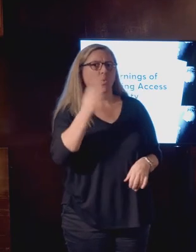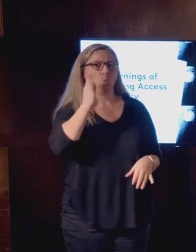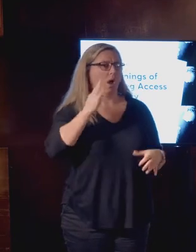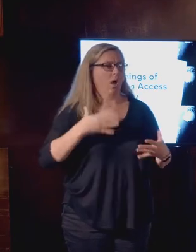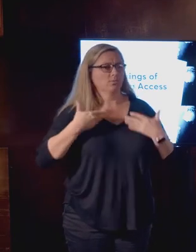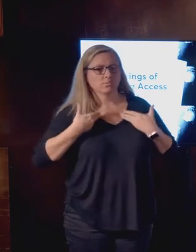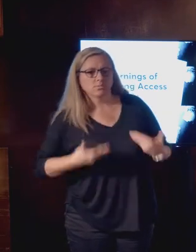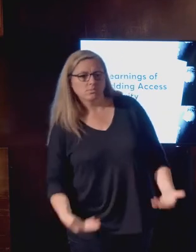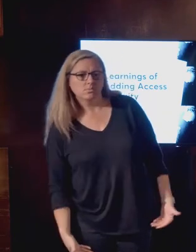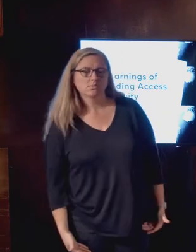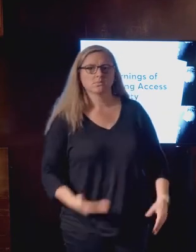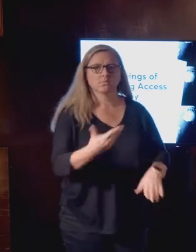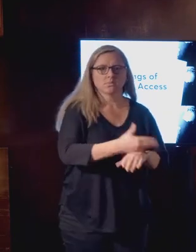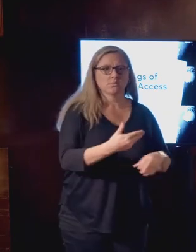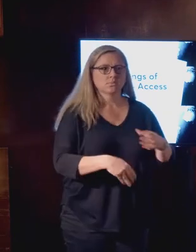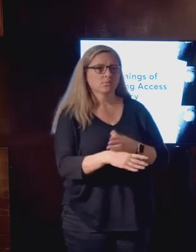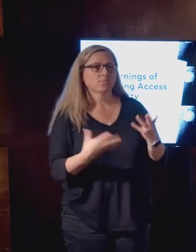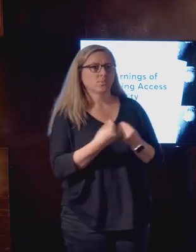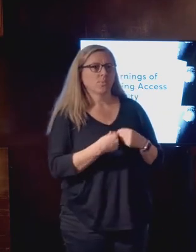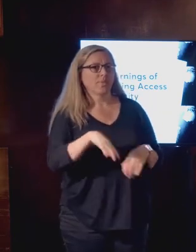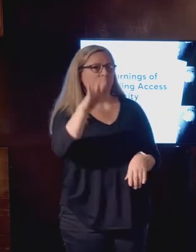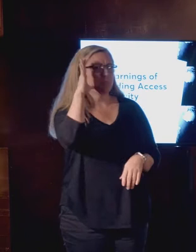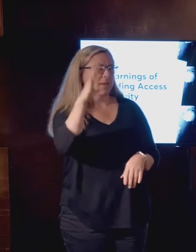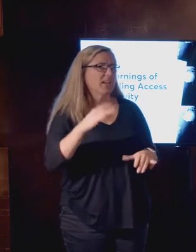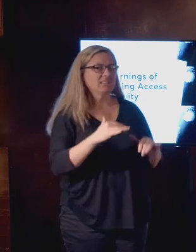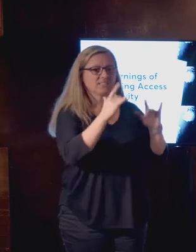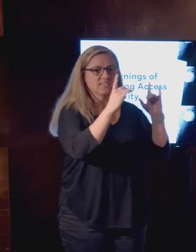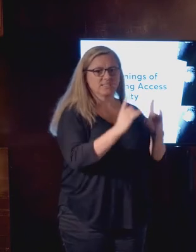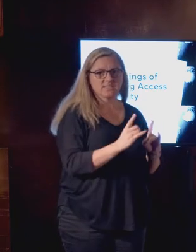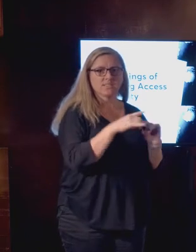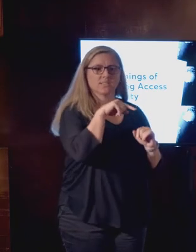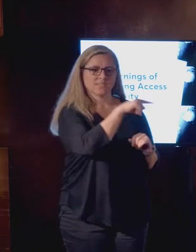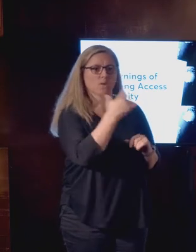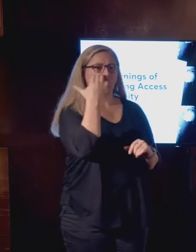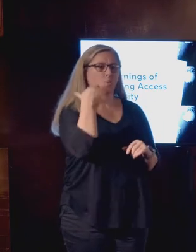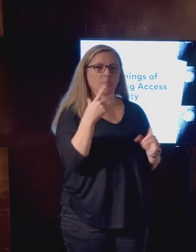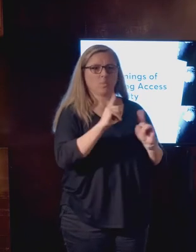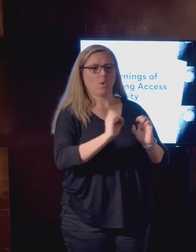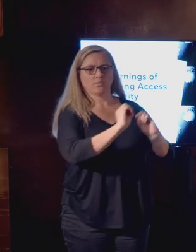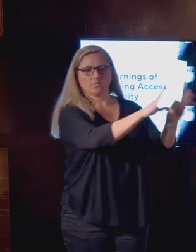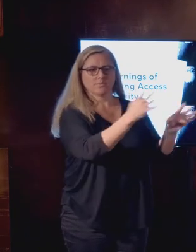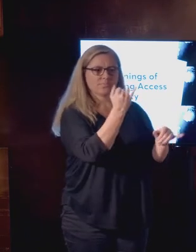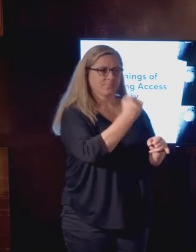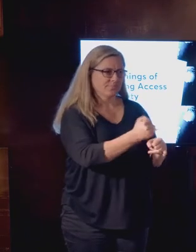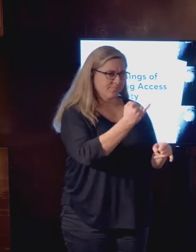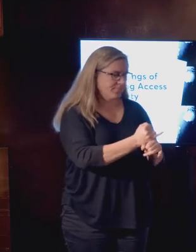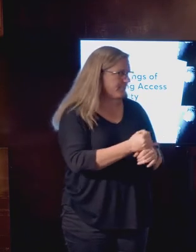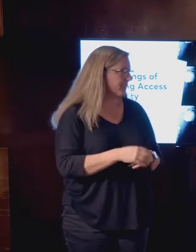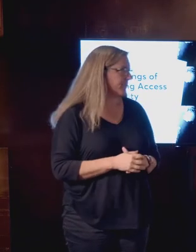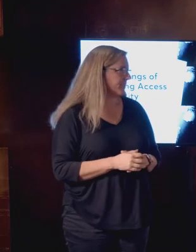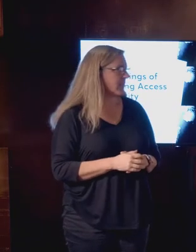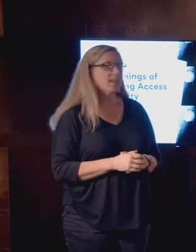nightgowns, in the beds. So it talked about how women with a disability were obviously put into institutions back in the day, and it was